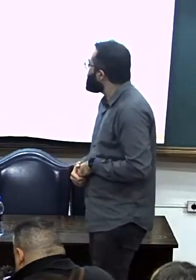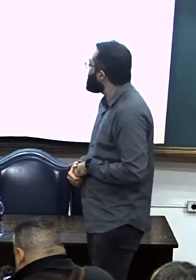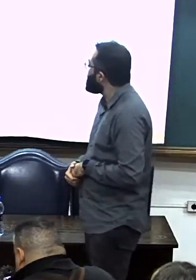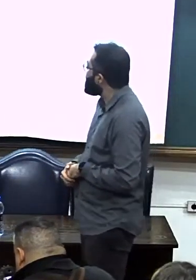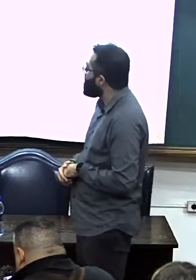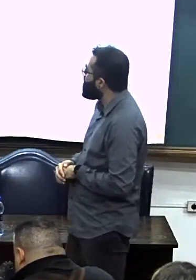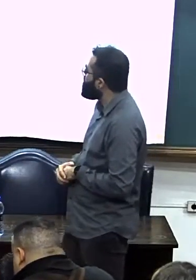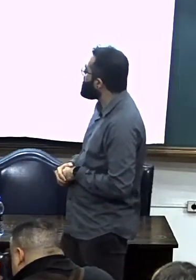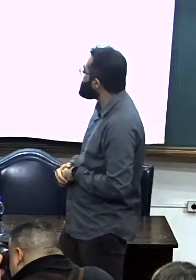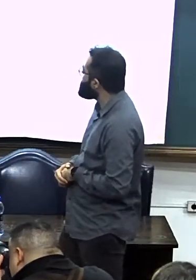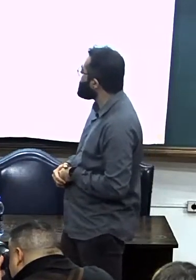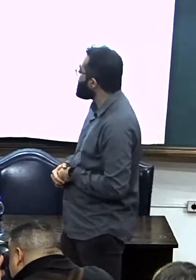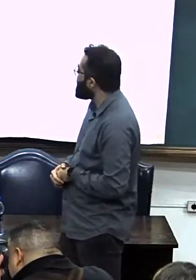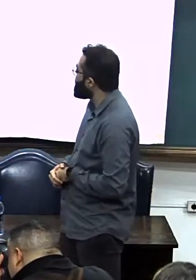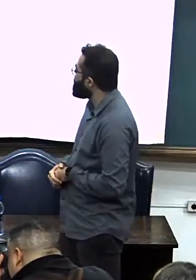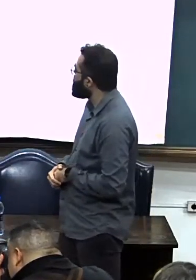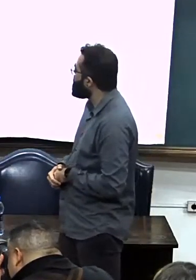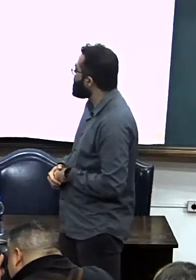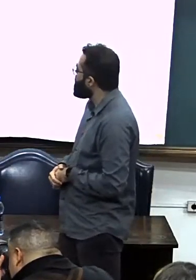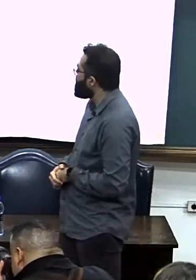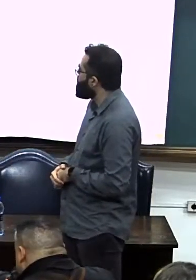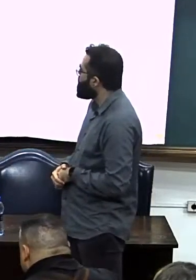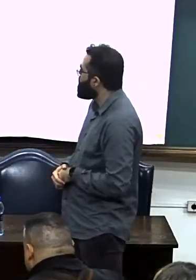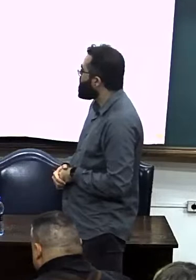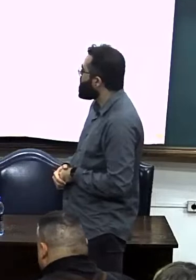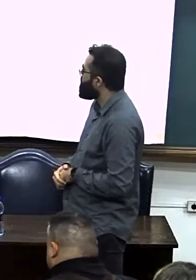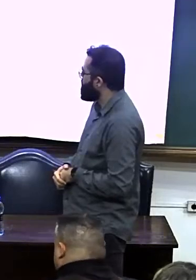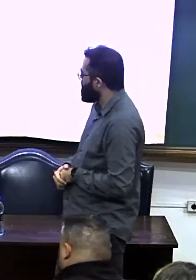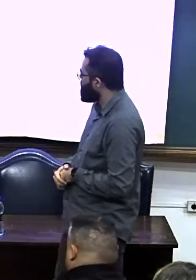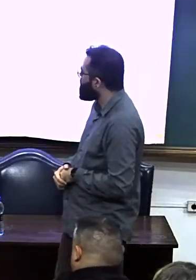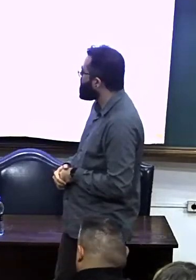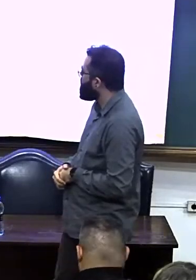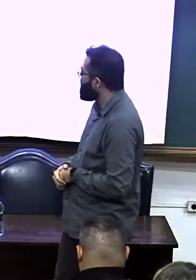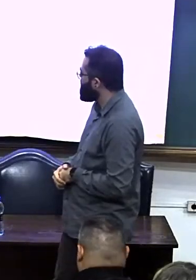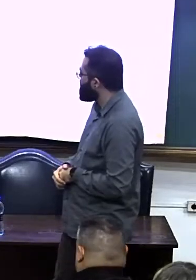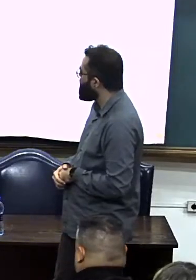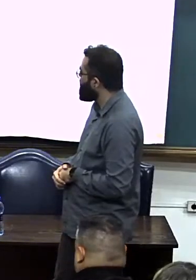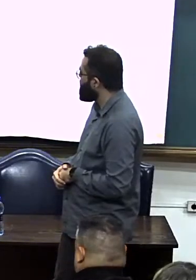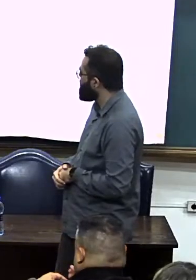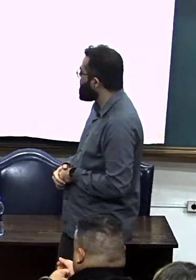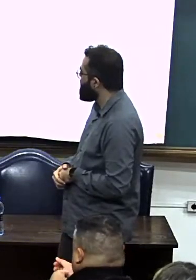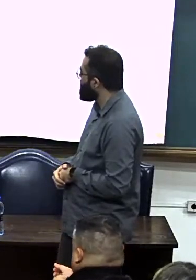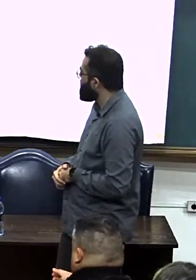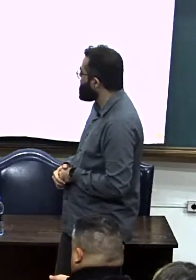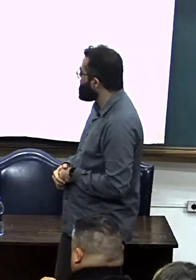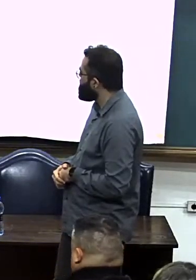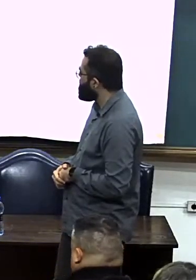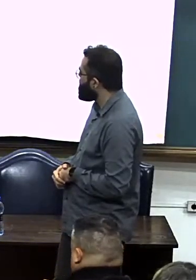né? O que ela vai comentar é que padrões diferentes de